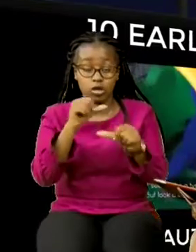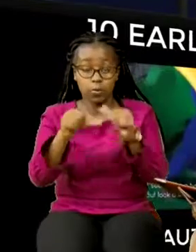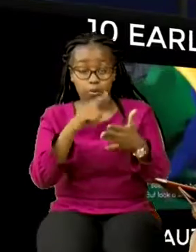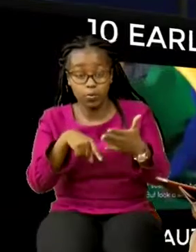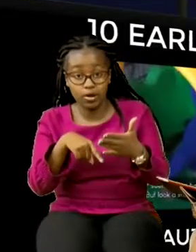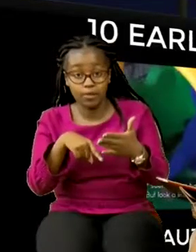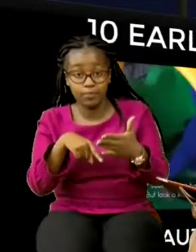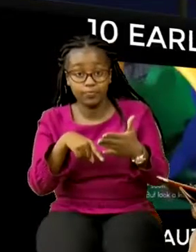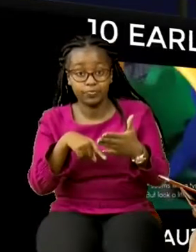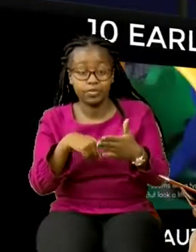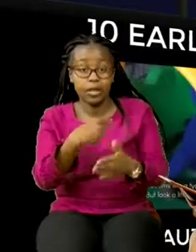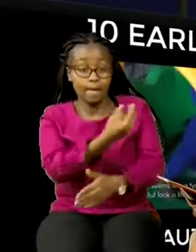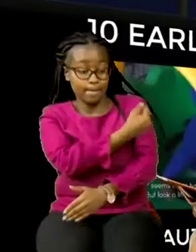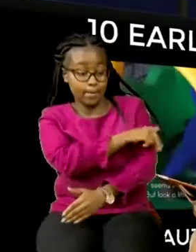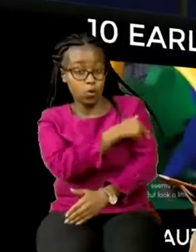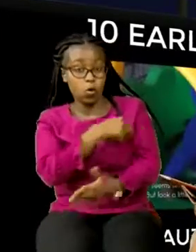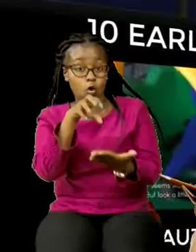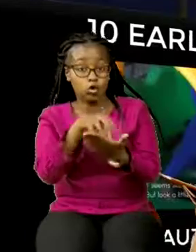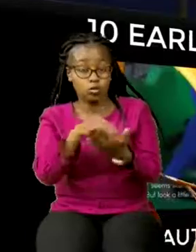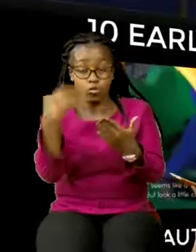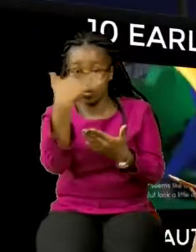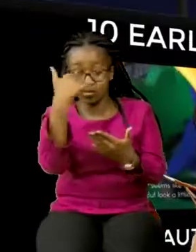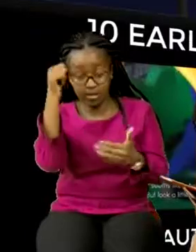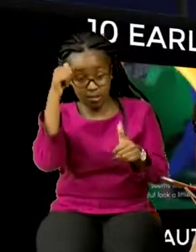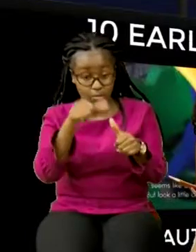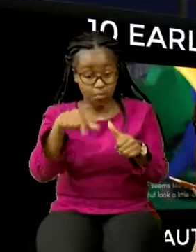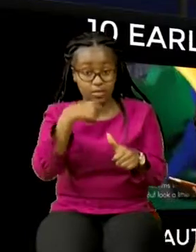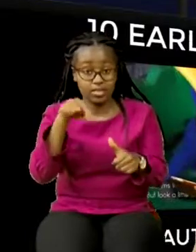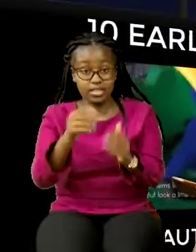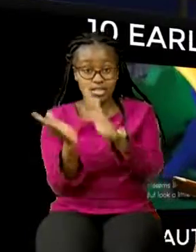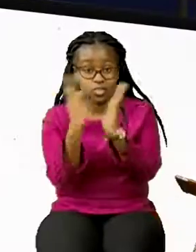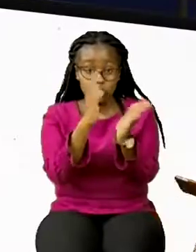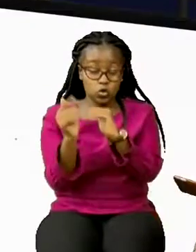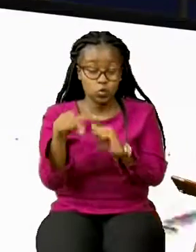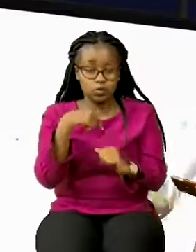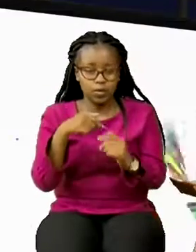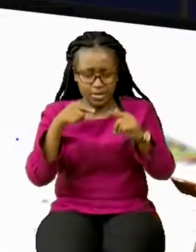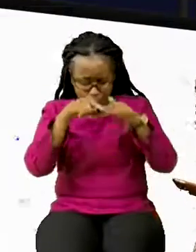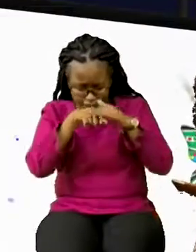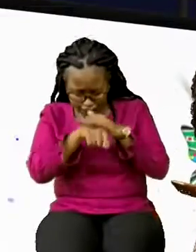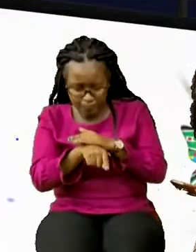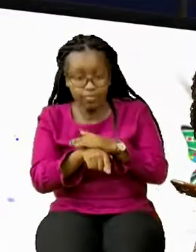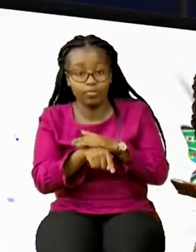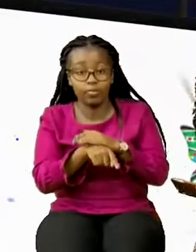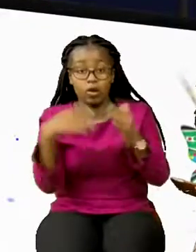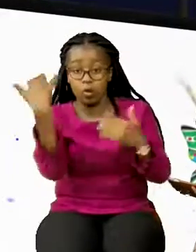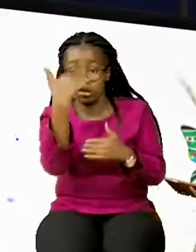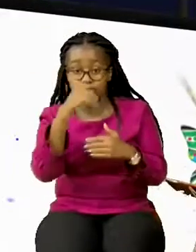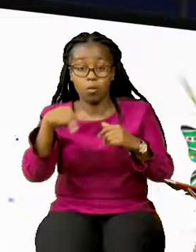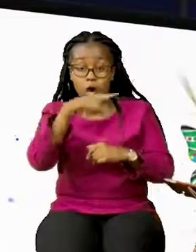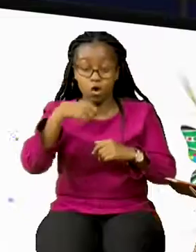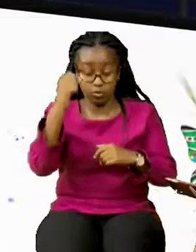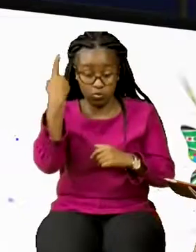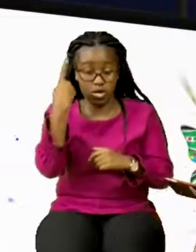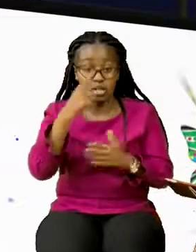the associated medical conditions with autism. Remember, we say this season we shall dive into autism in detail so that we can all get